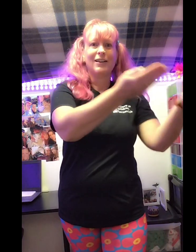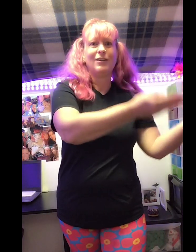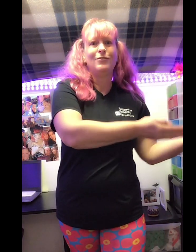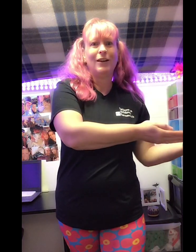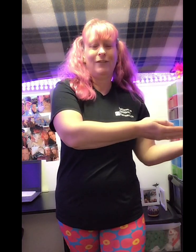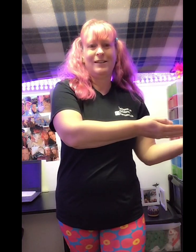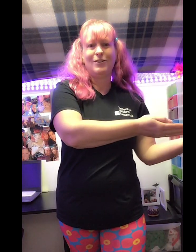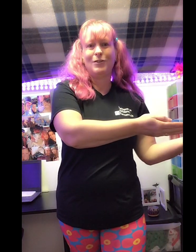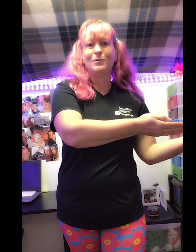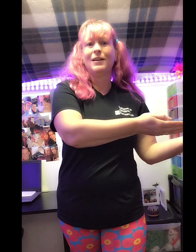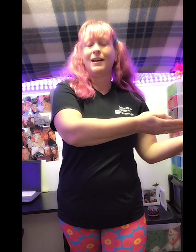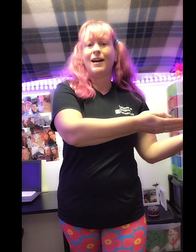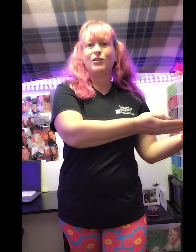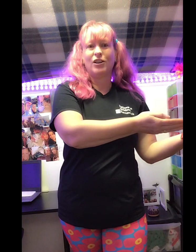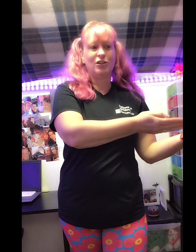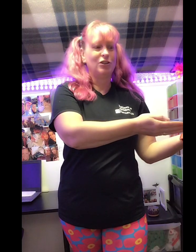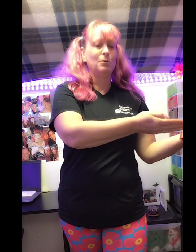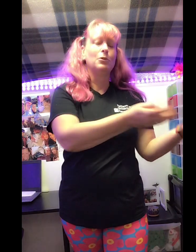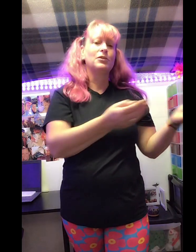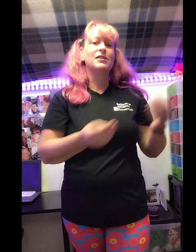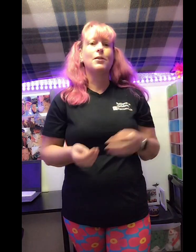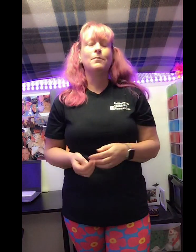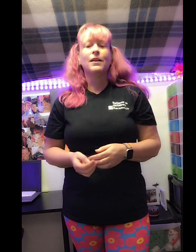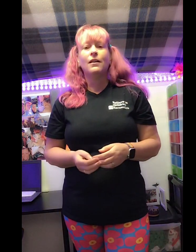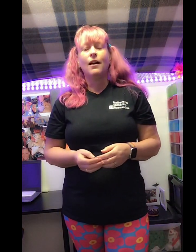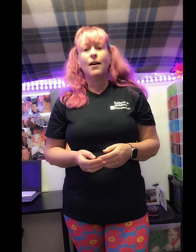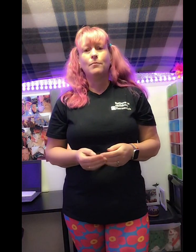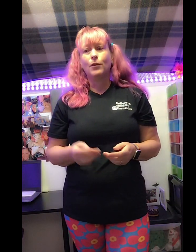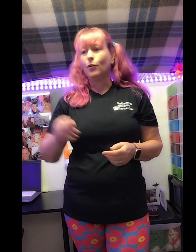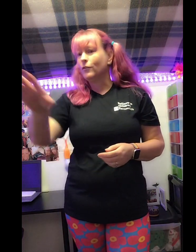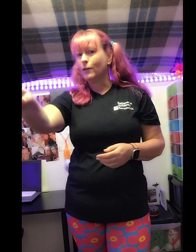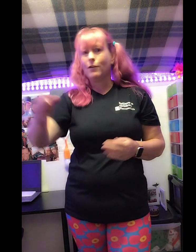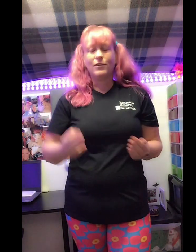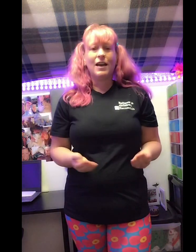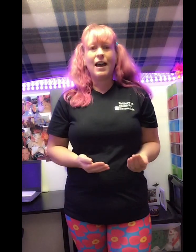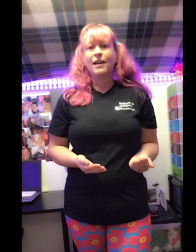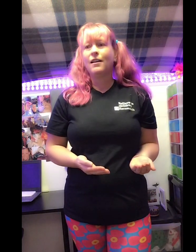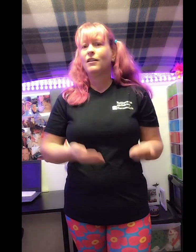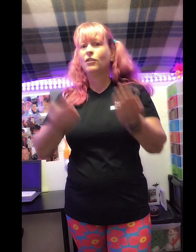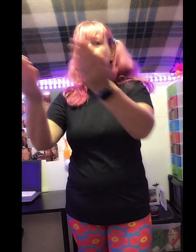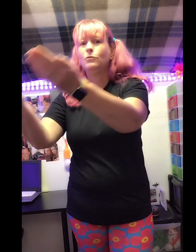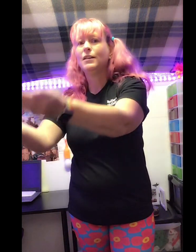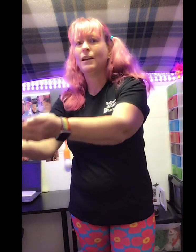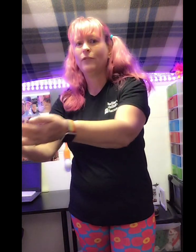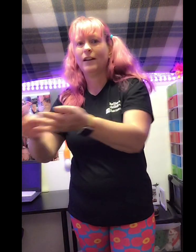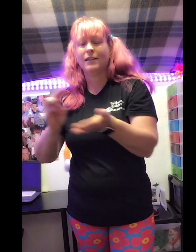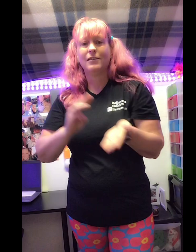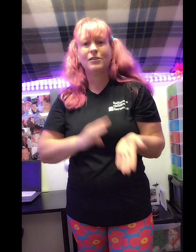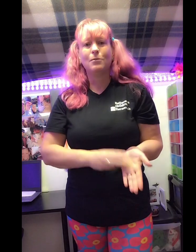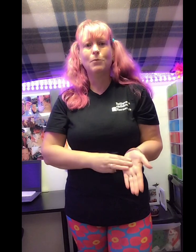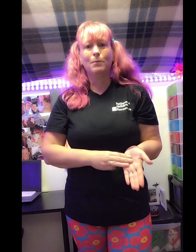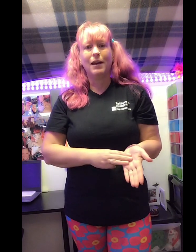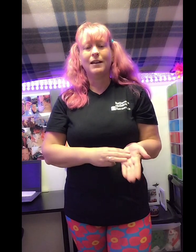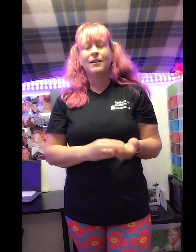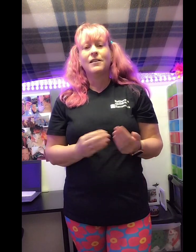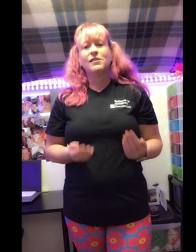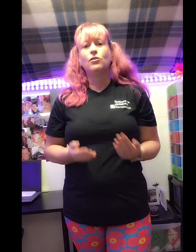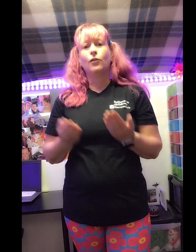you give it to, and gesture towards them. Or if they're over there, can you give it to mummy? So you're